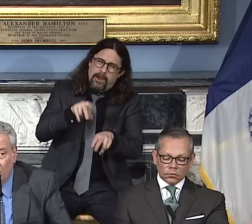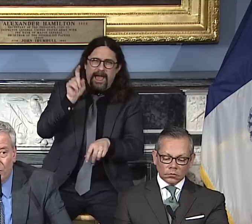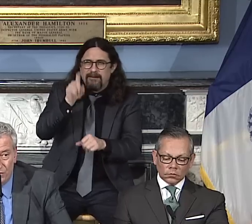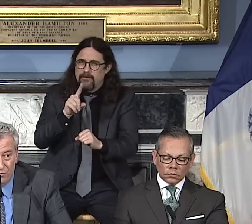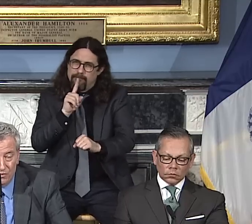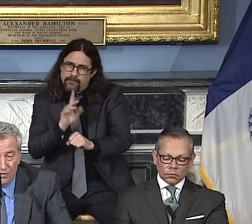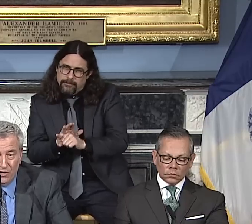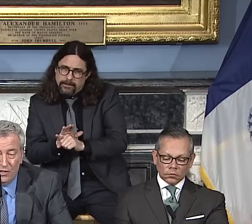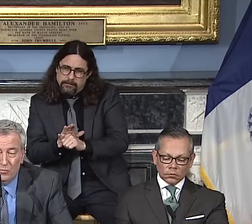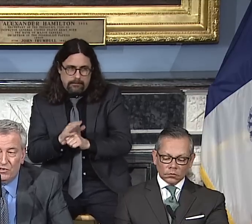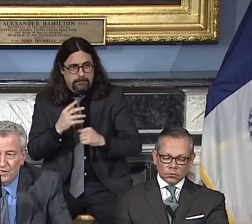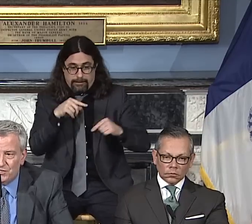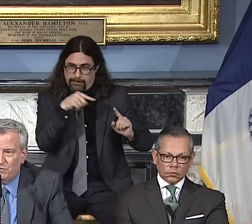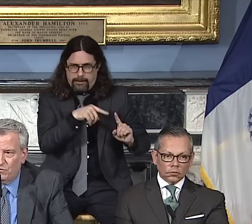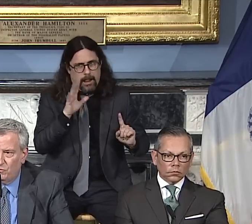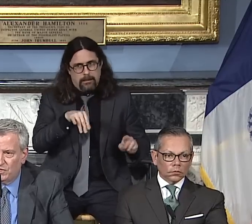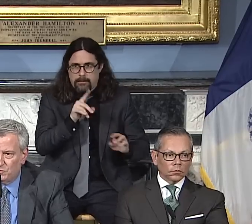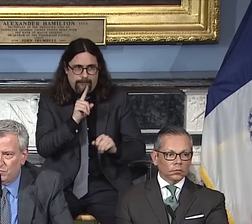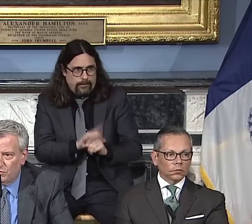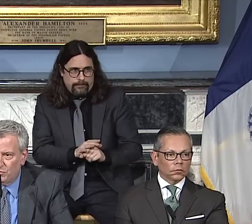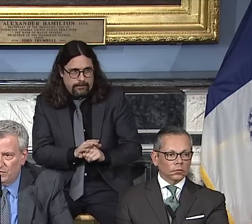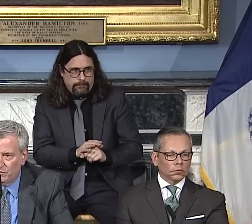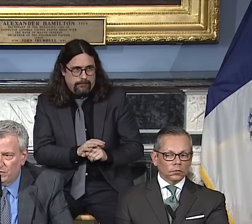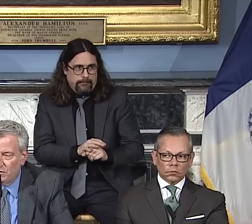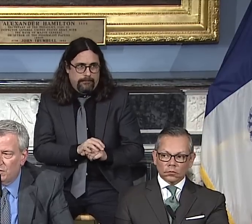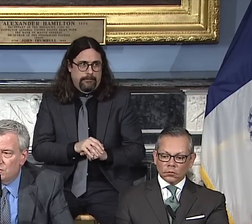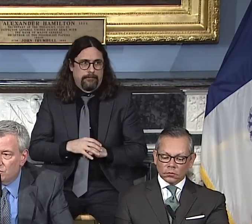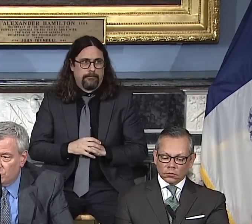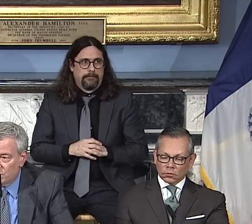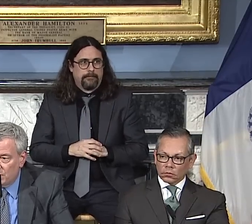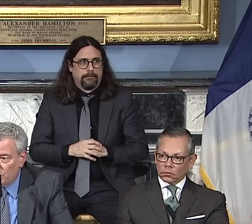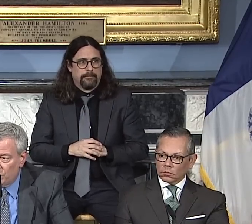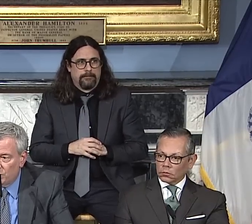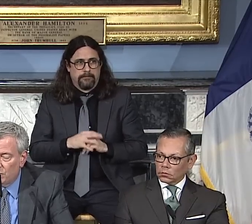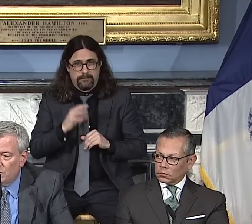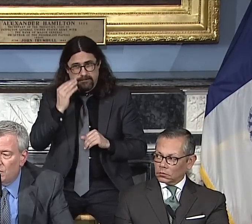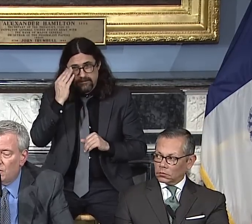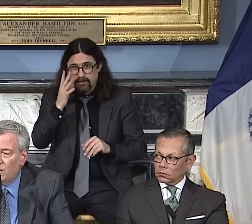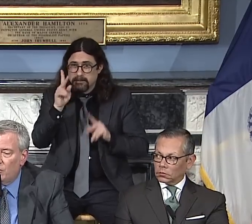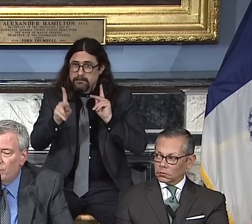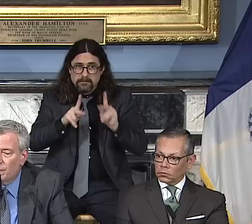depending on all of you. Please confirm things before you put it out there. So, for example,